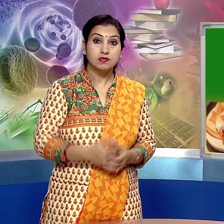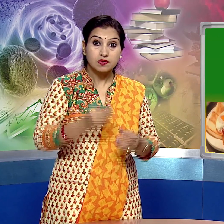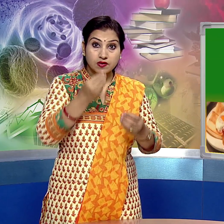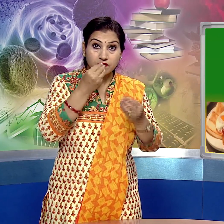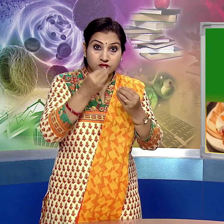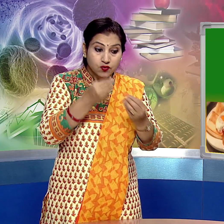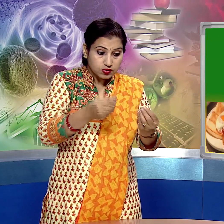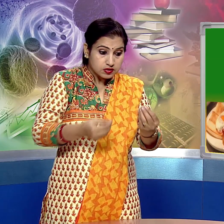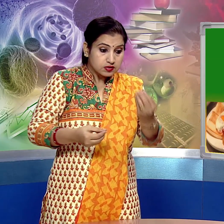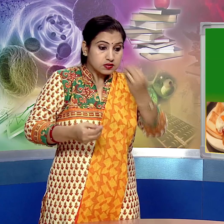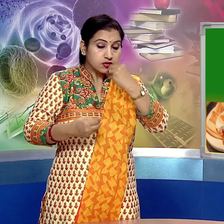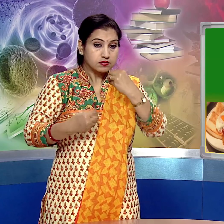Food provides us energy.